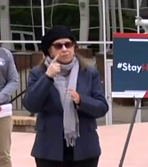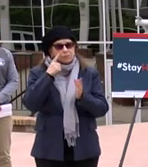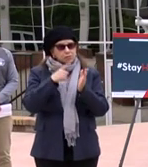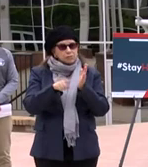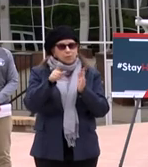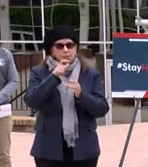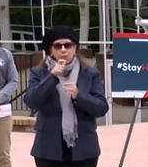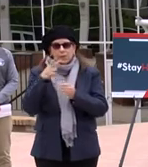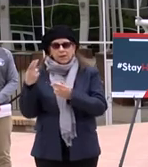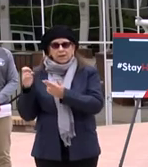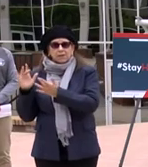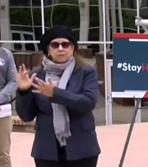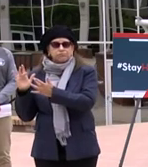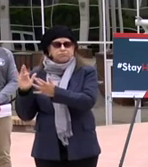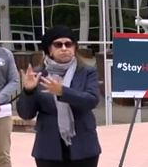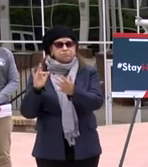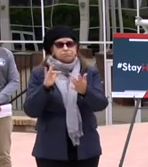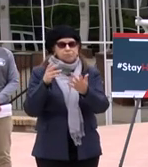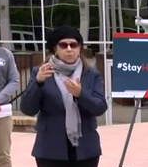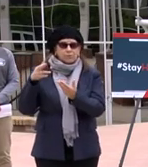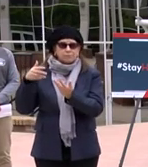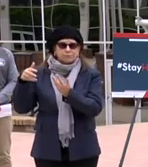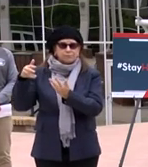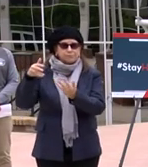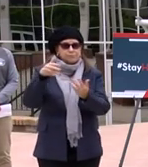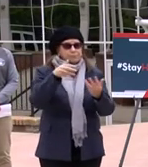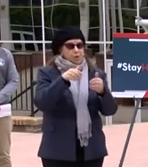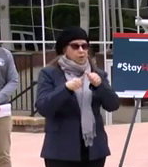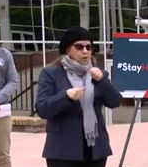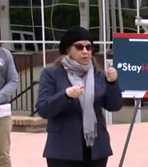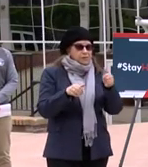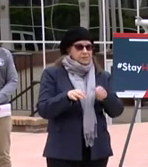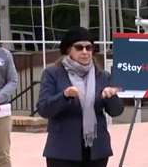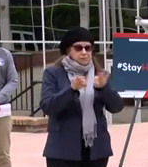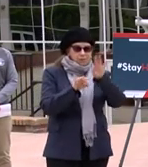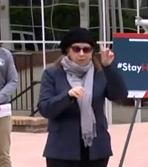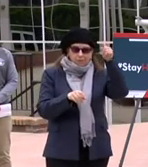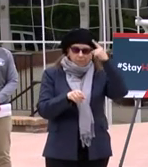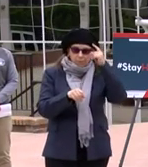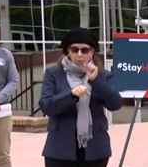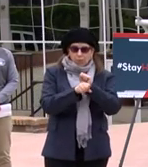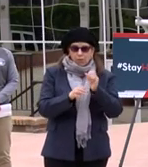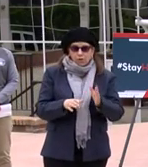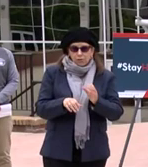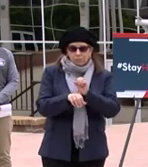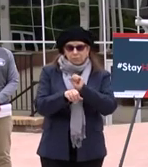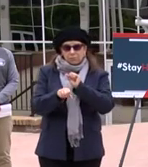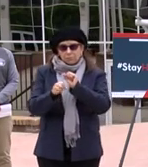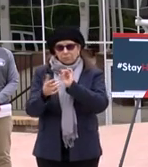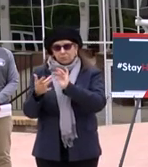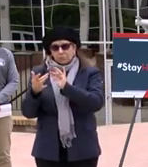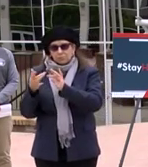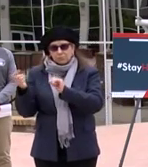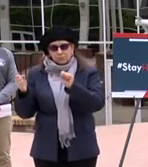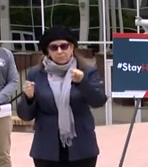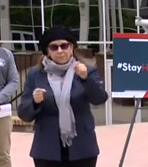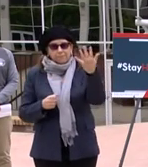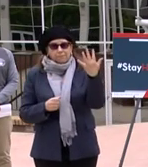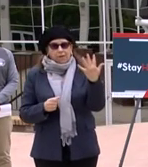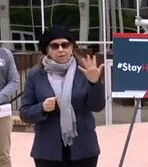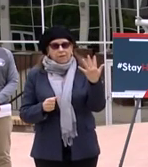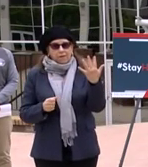him? I mentioned yesterday that 5 employees are self-quarantining.